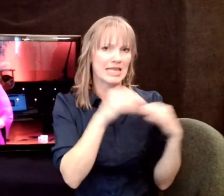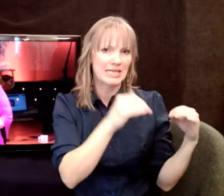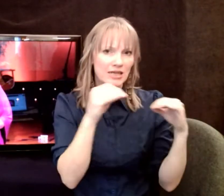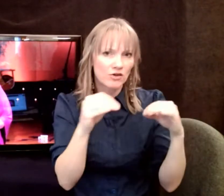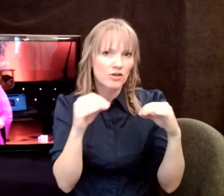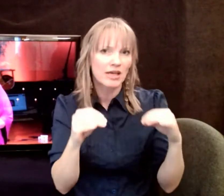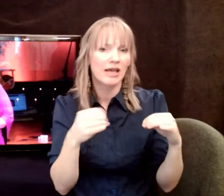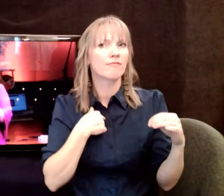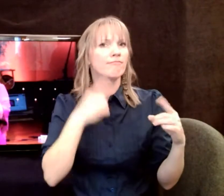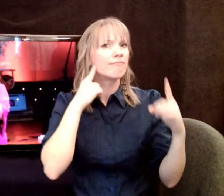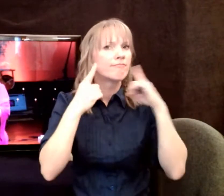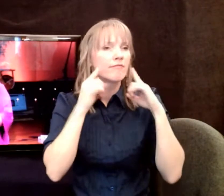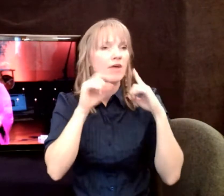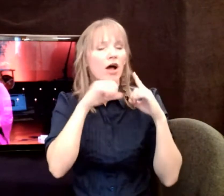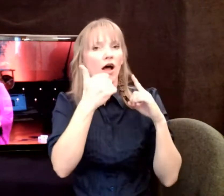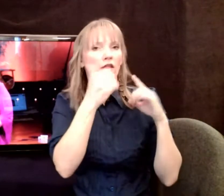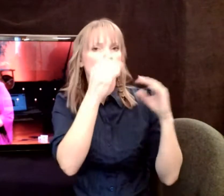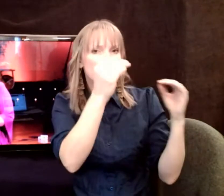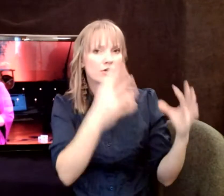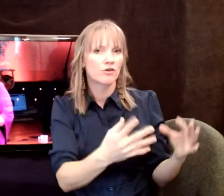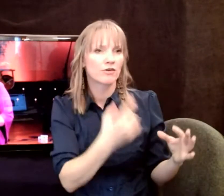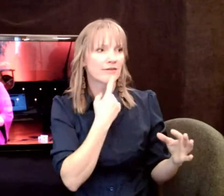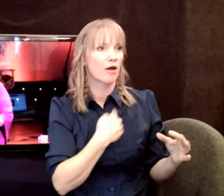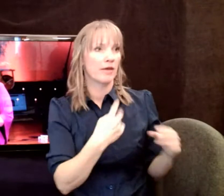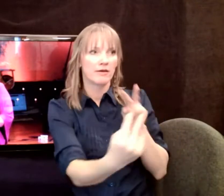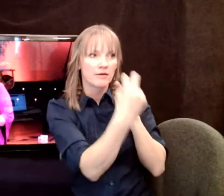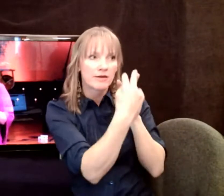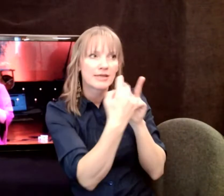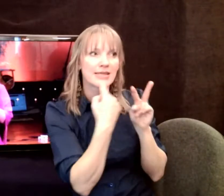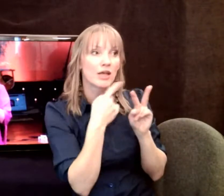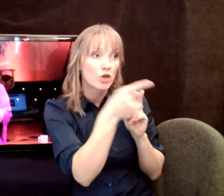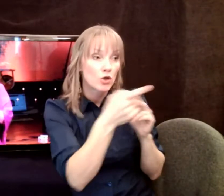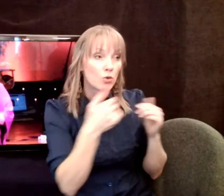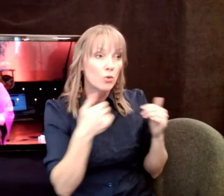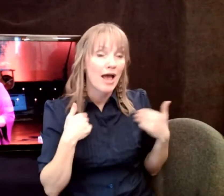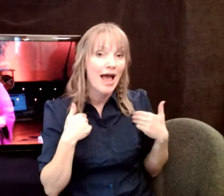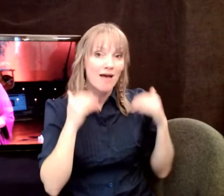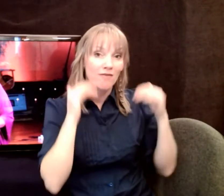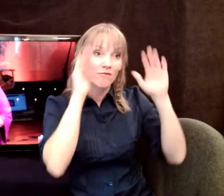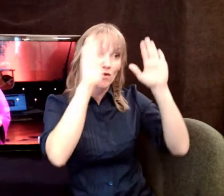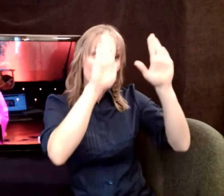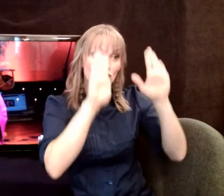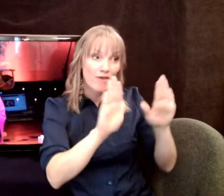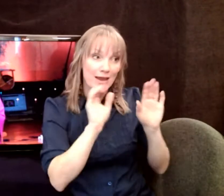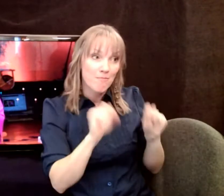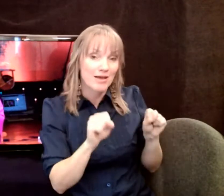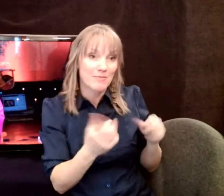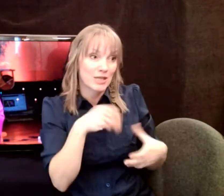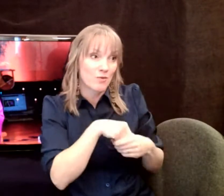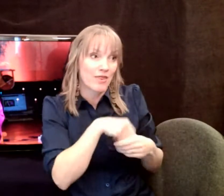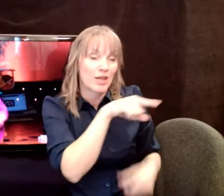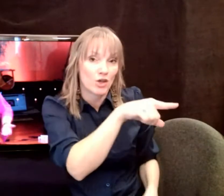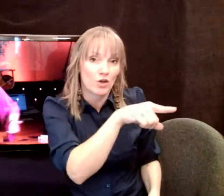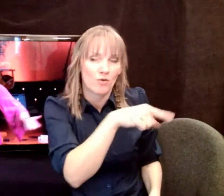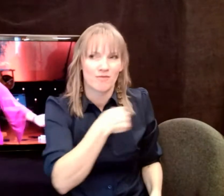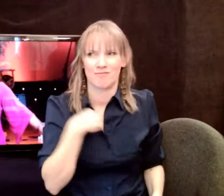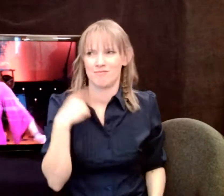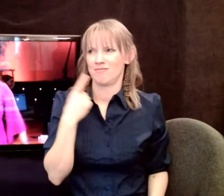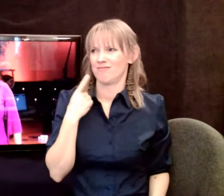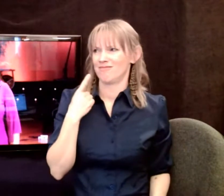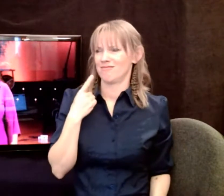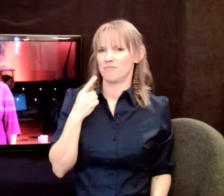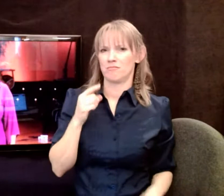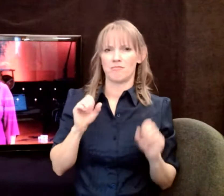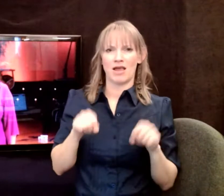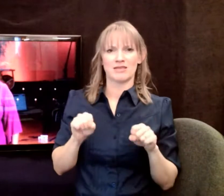before me look me in the eye and say, you have great possibility within you. I wondered, well, where did those